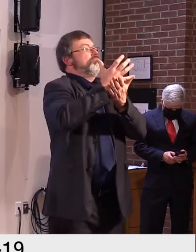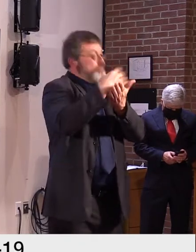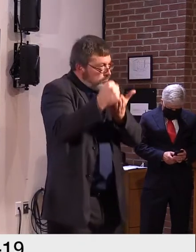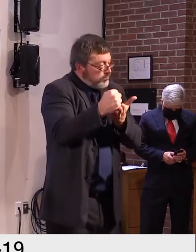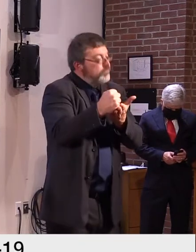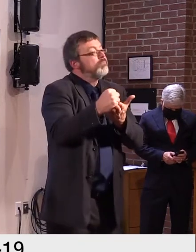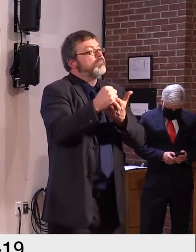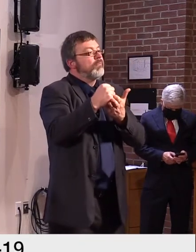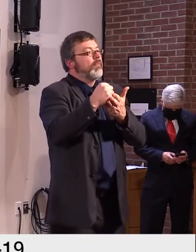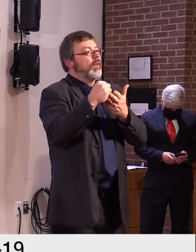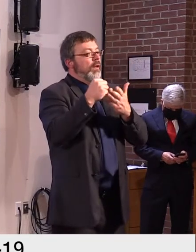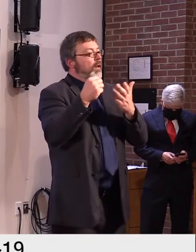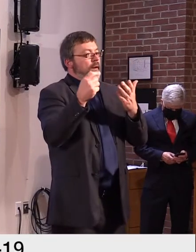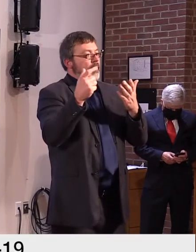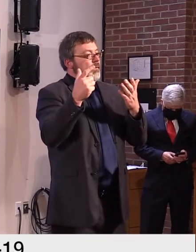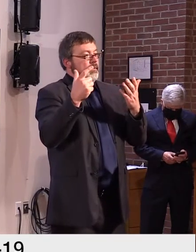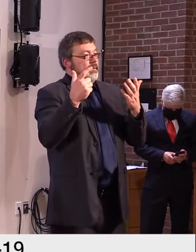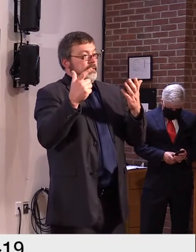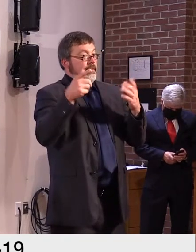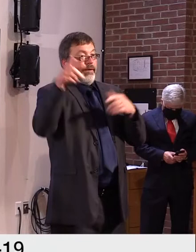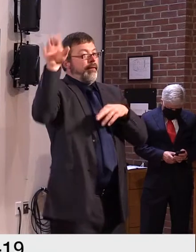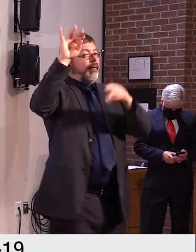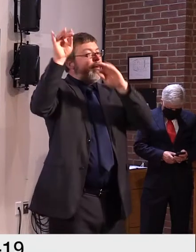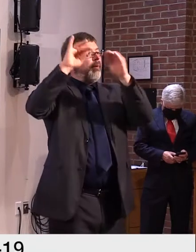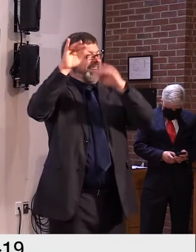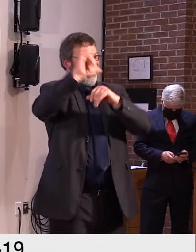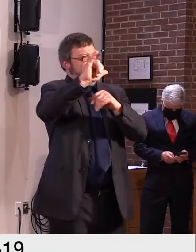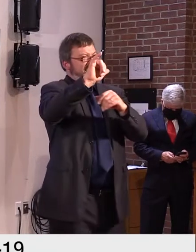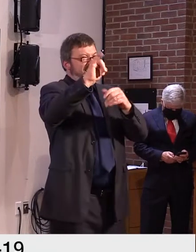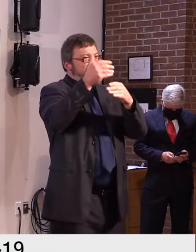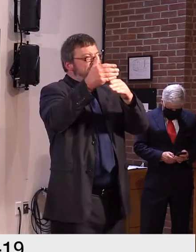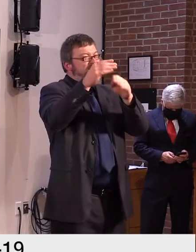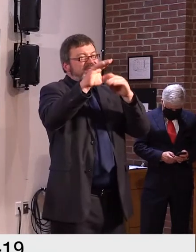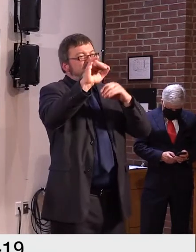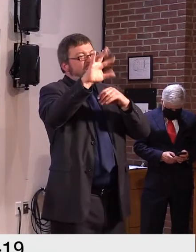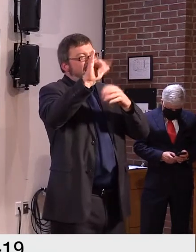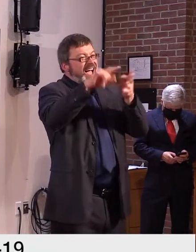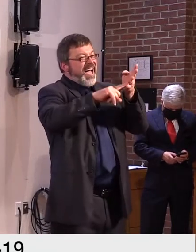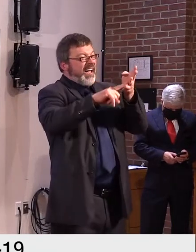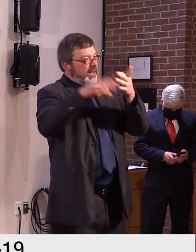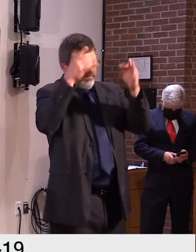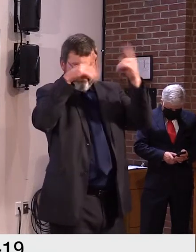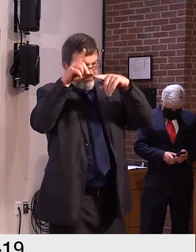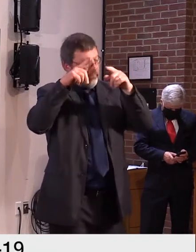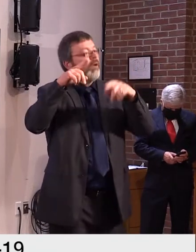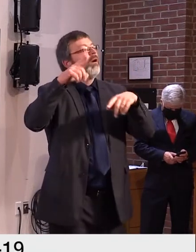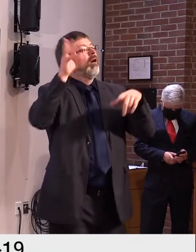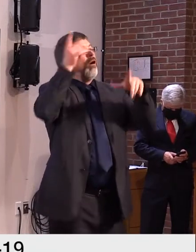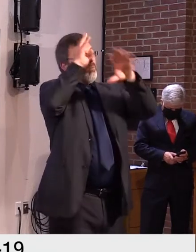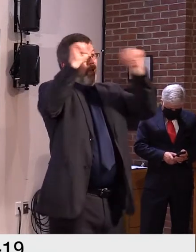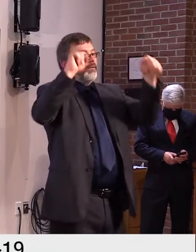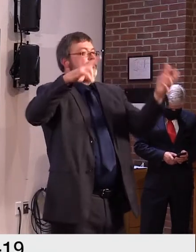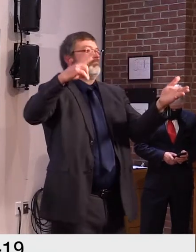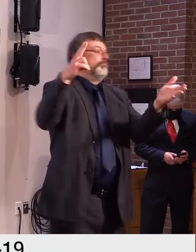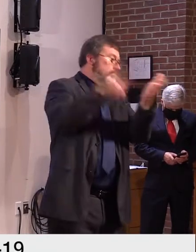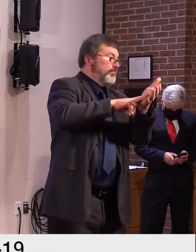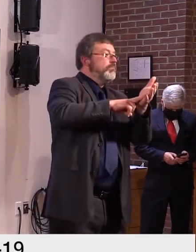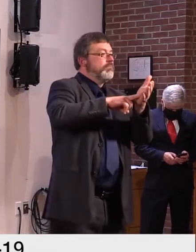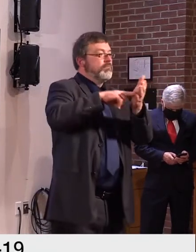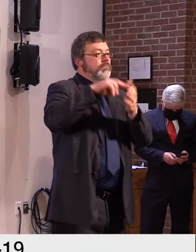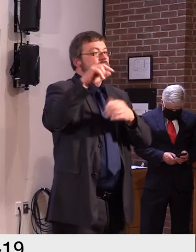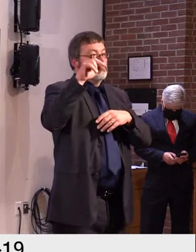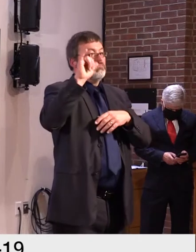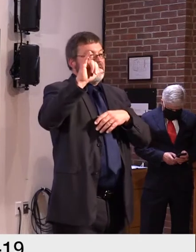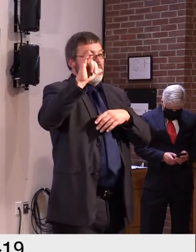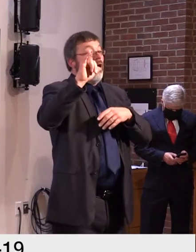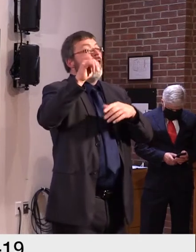come to agreement in Congress. And then the president put into effect the FEMA extra